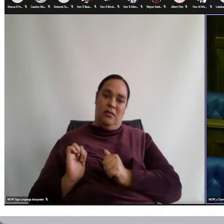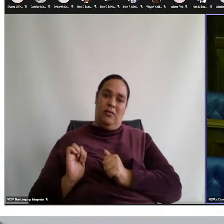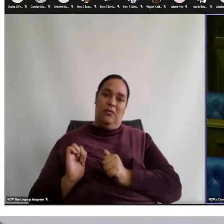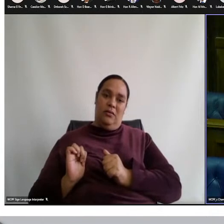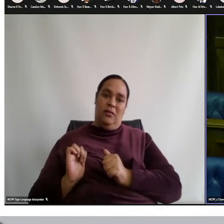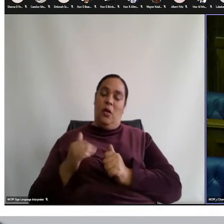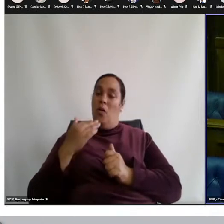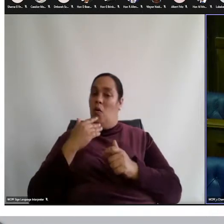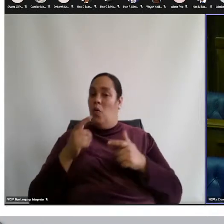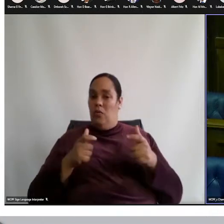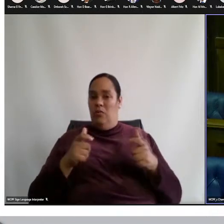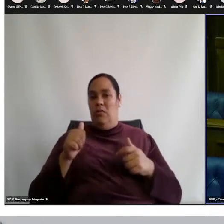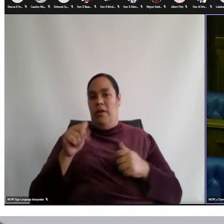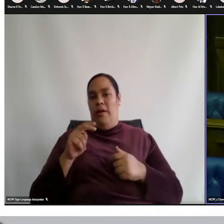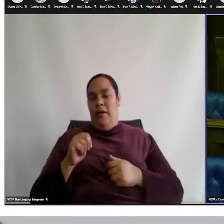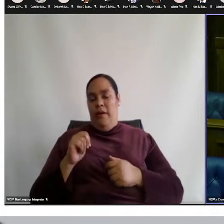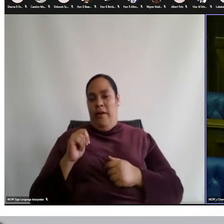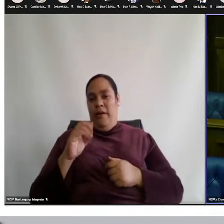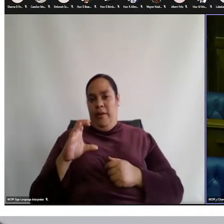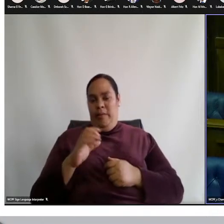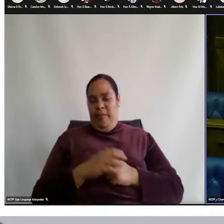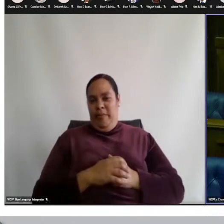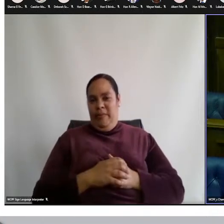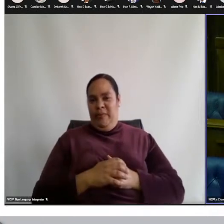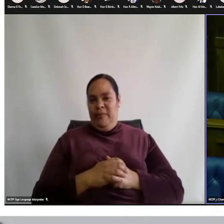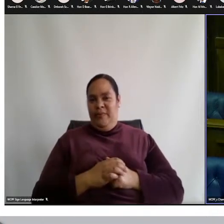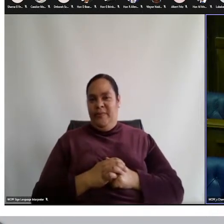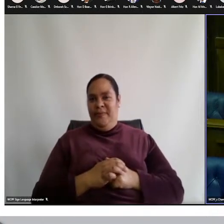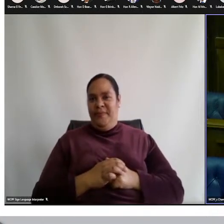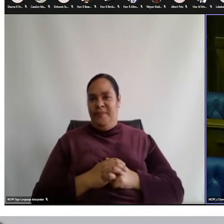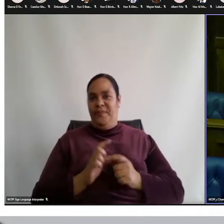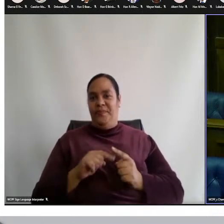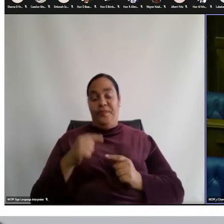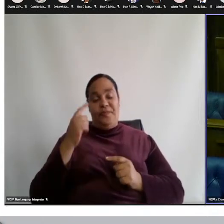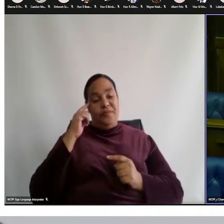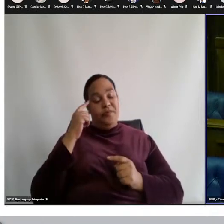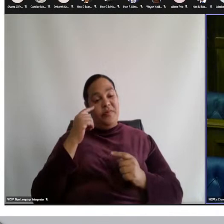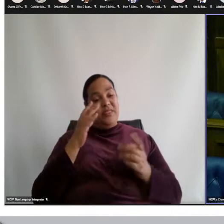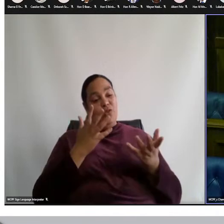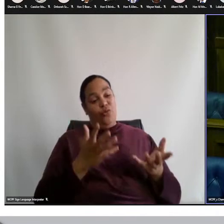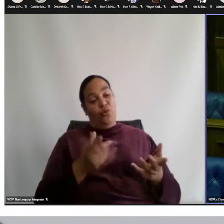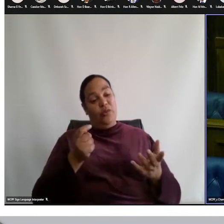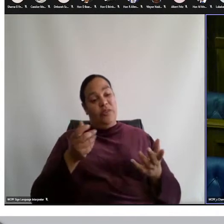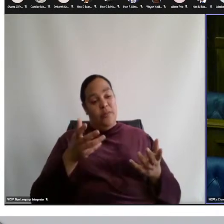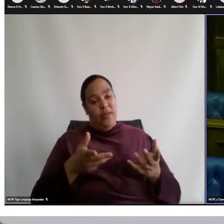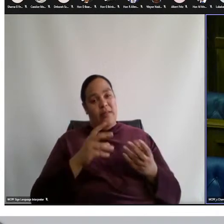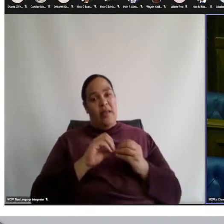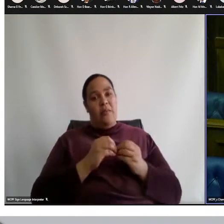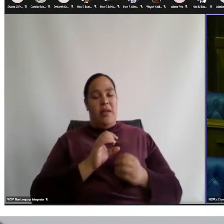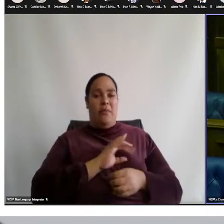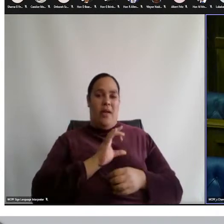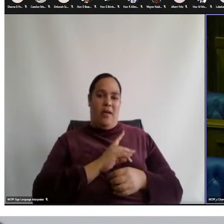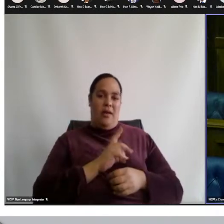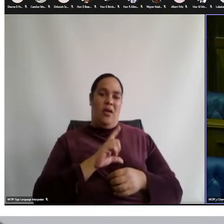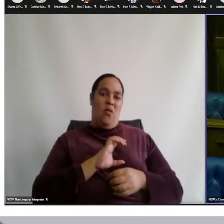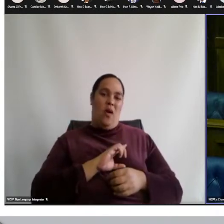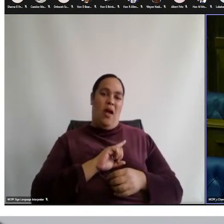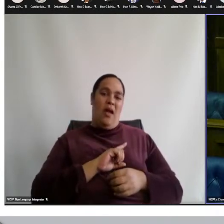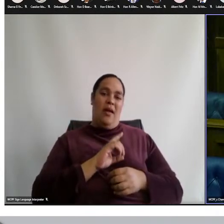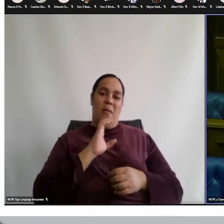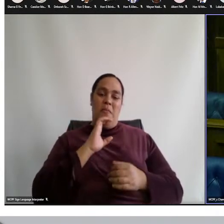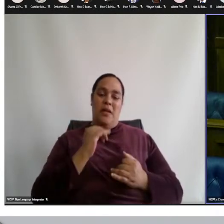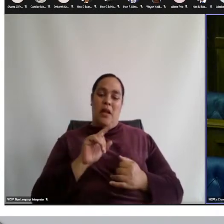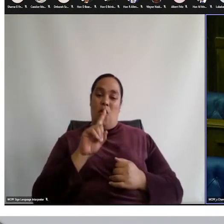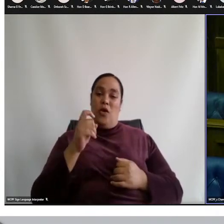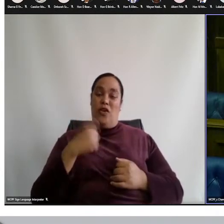run by the ANC. I think this, Speaker, is creating panic. So the question that we are facing